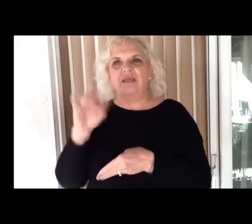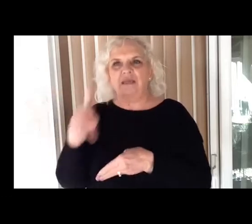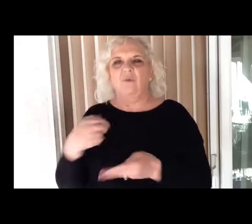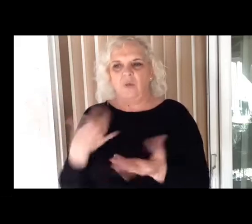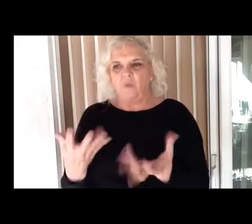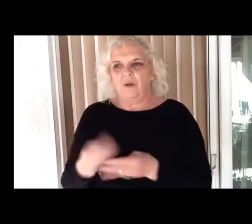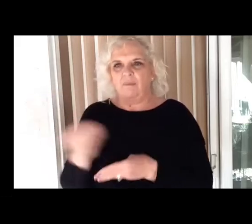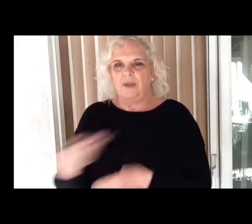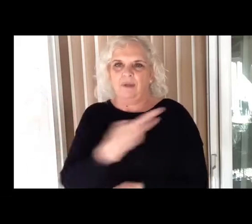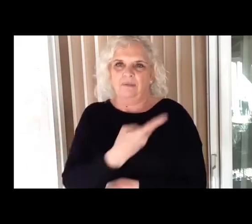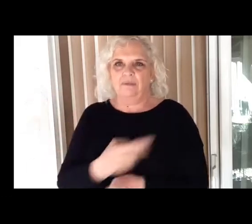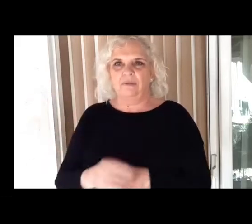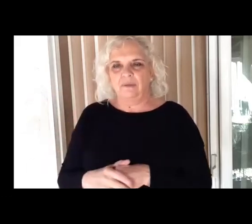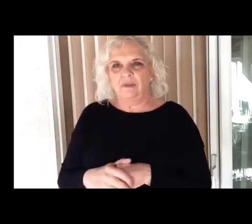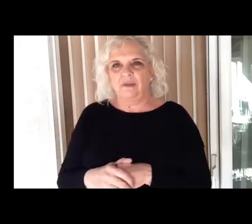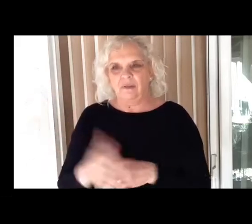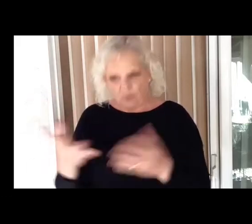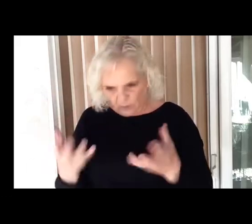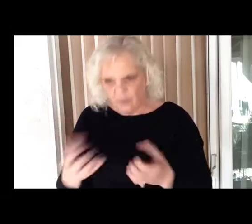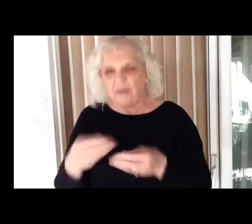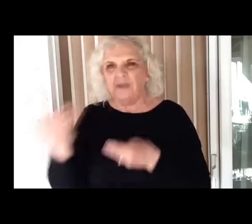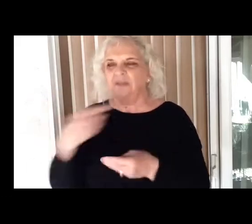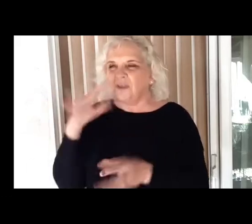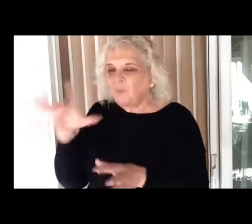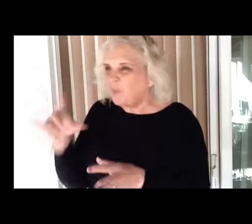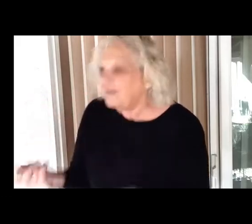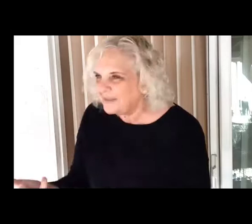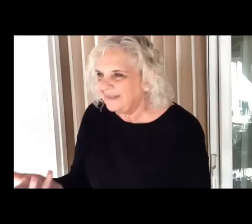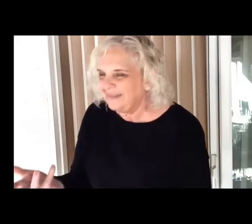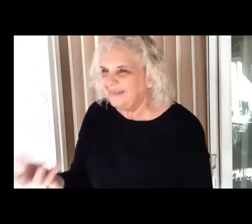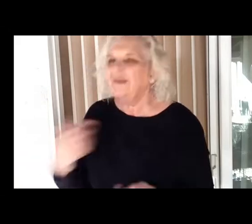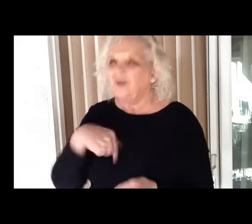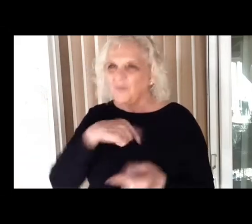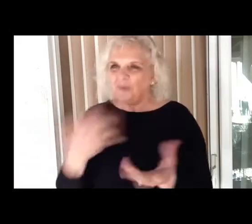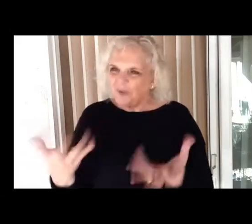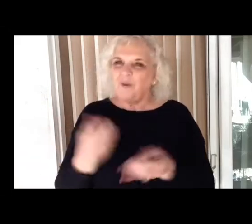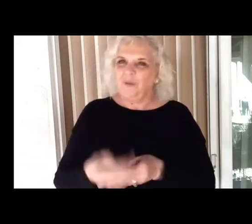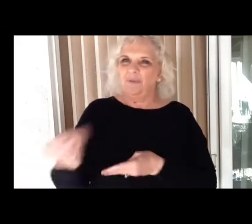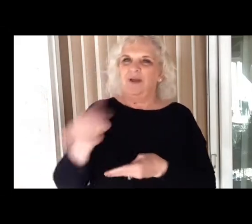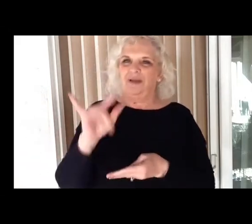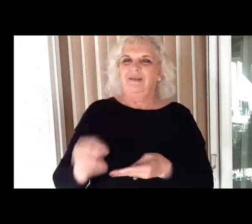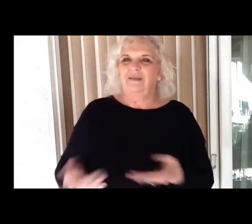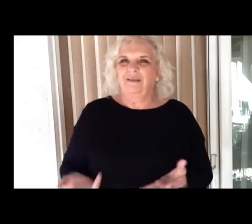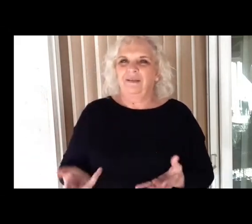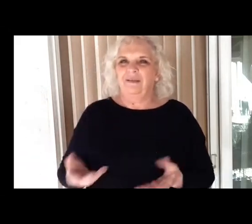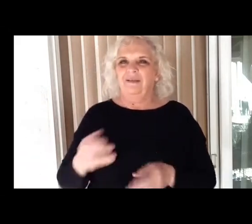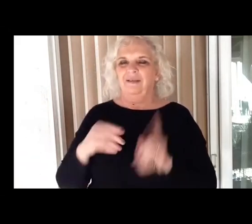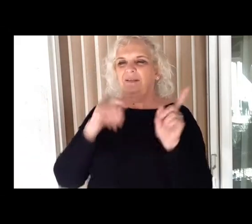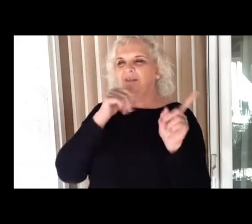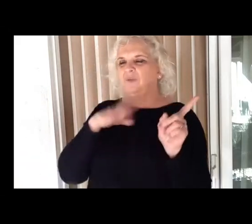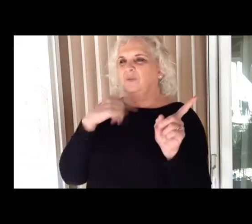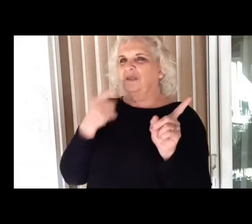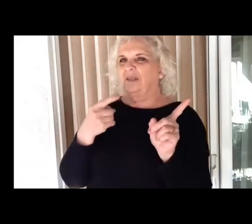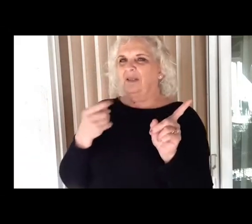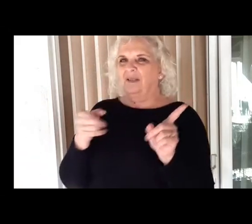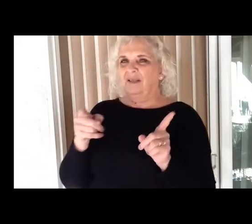I said, "We want to buy this cake." And she says, "Well,